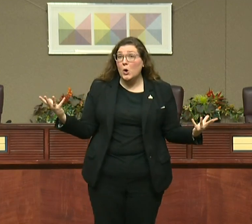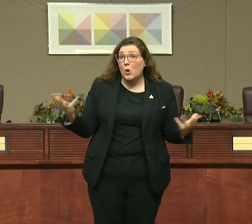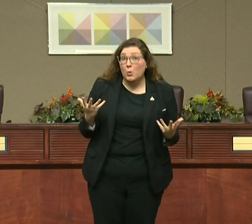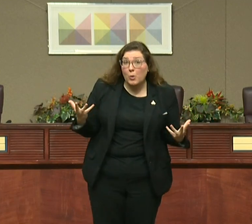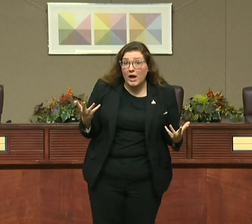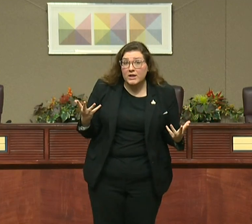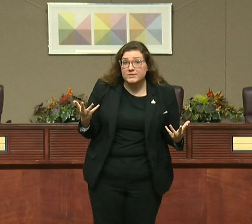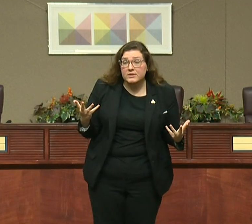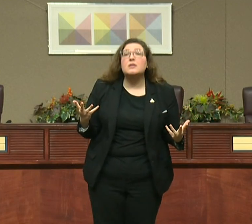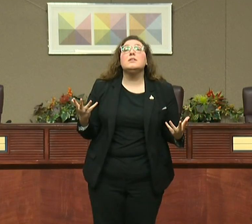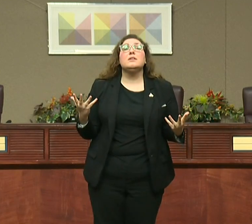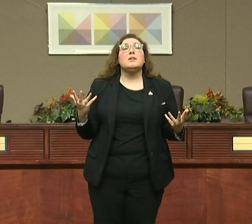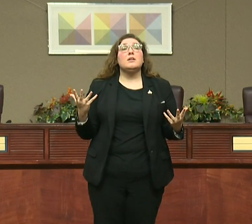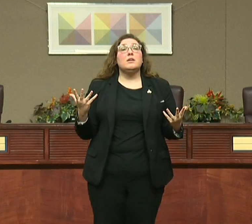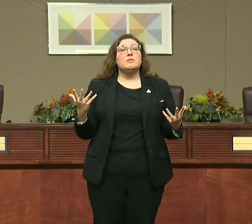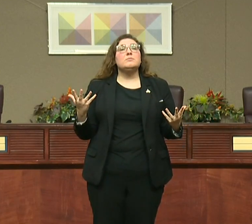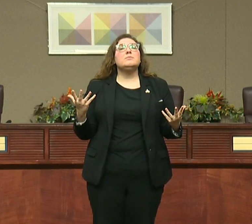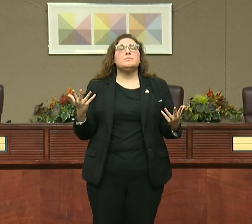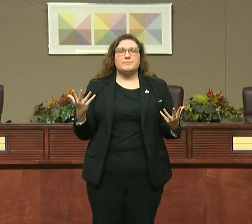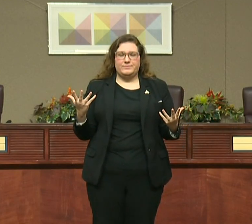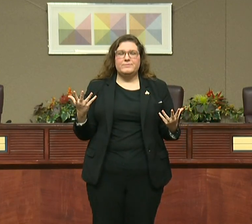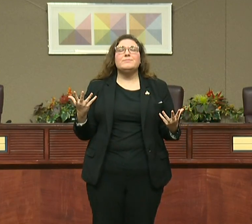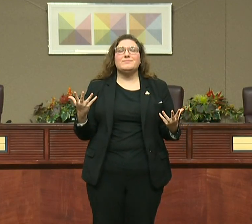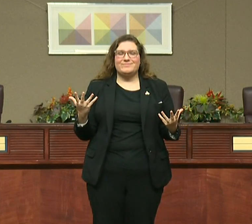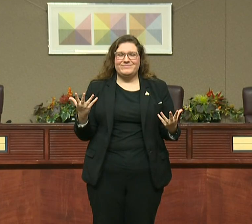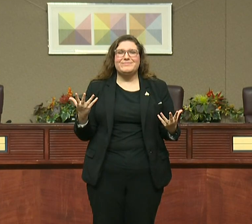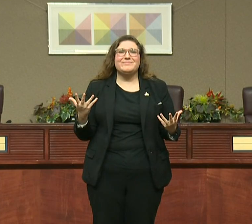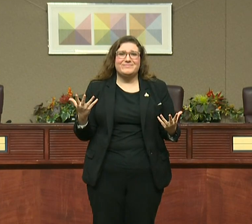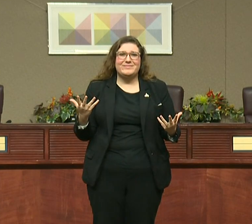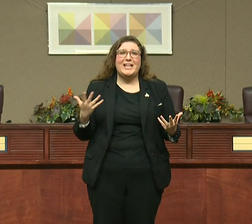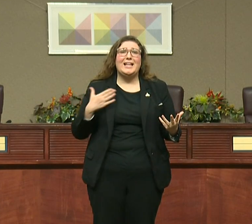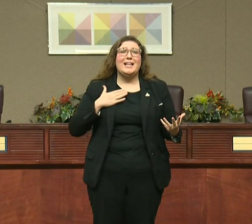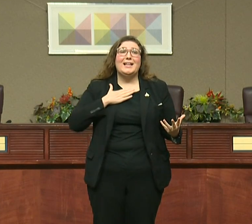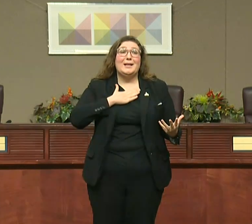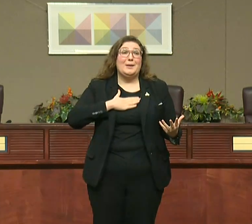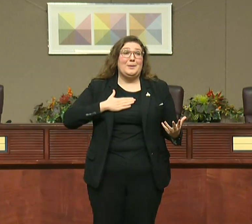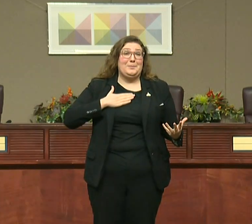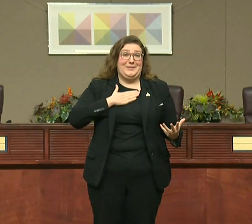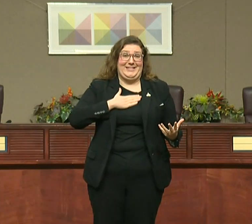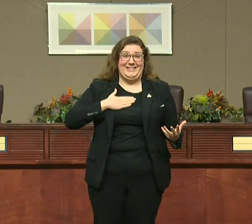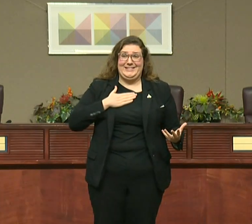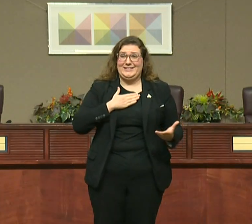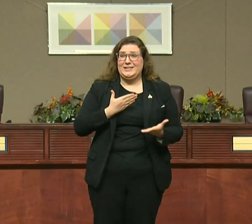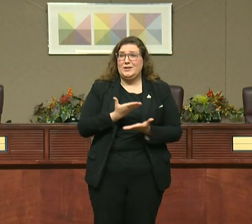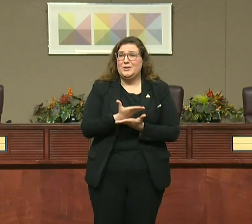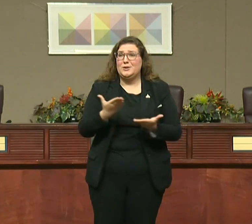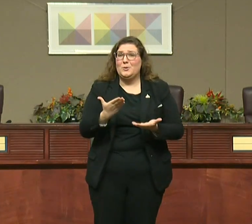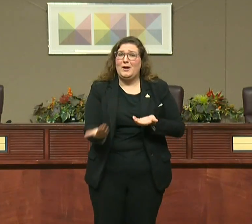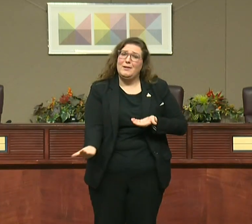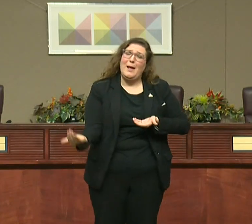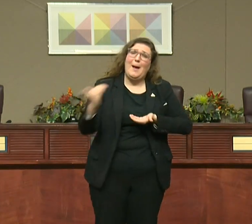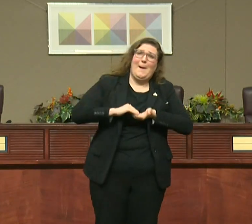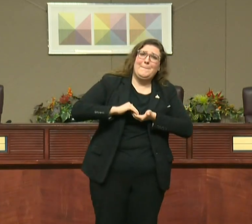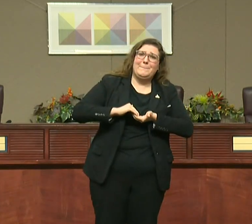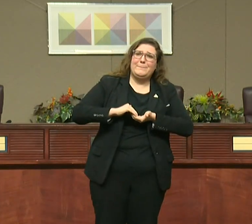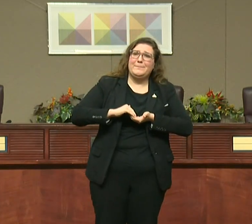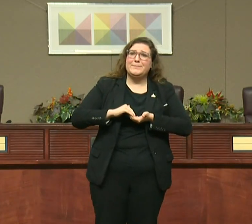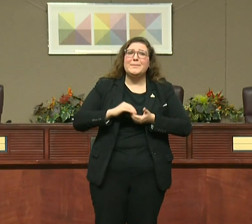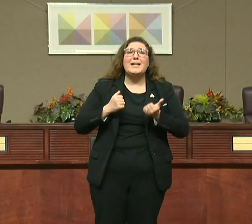we need the collective help of our entire community to keep these numbers low.